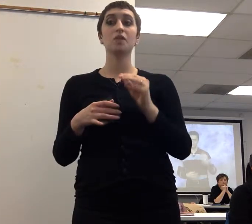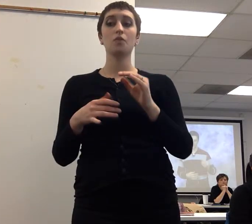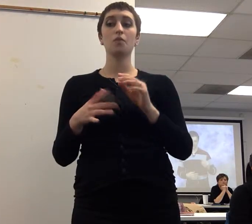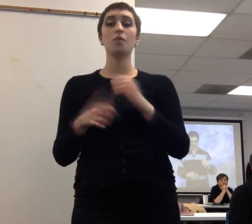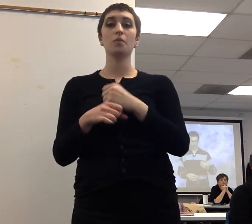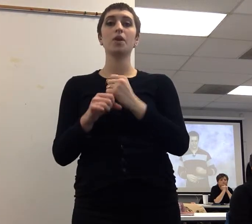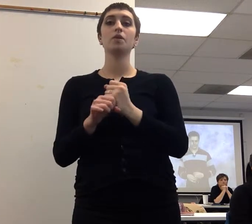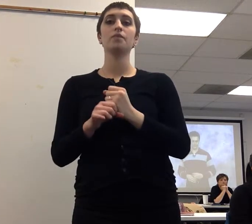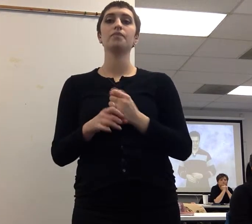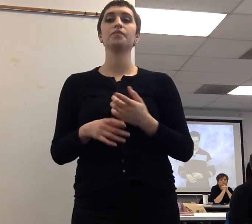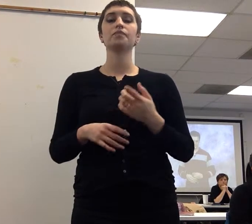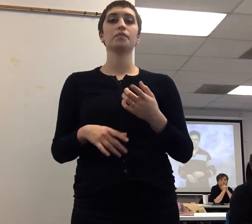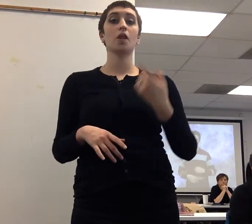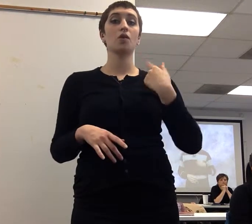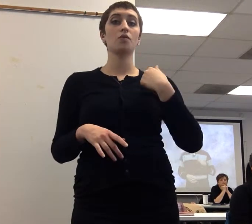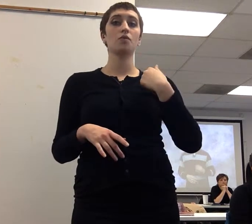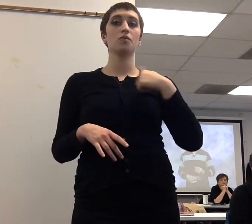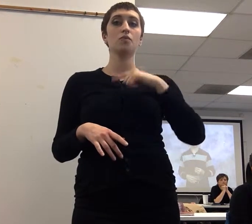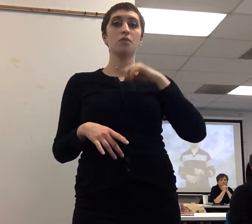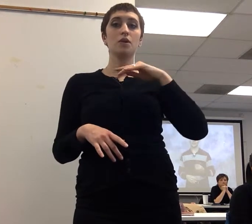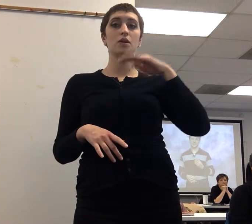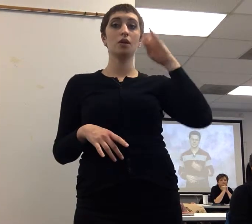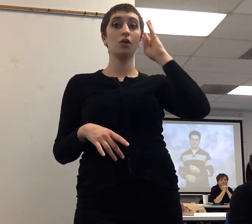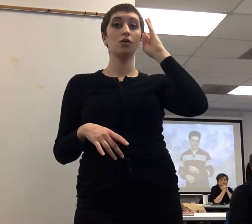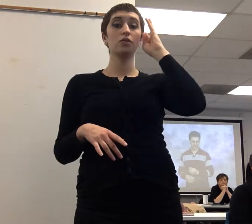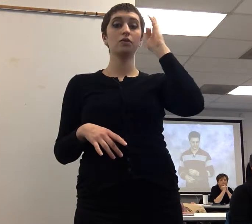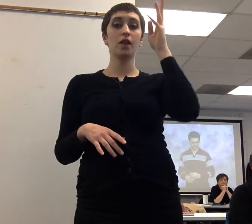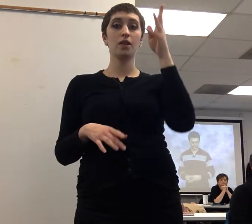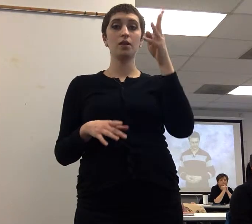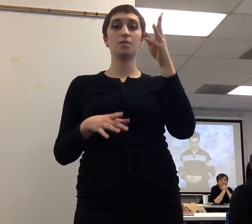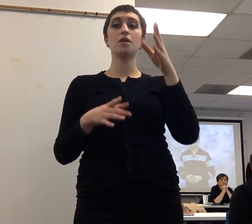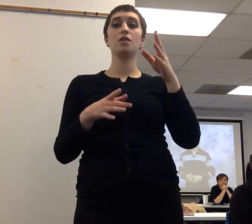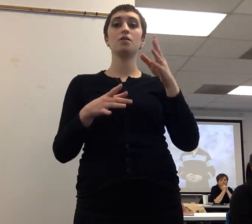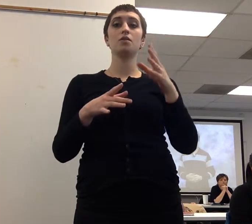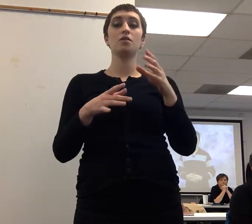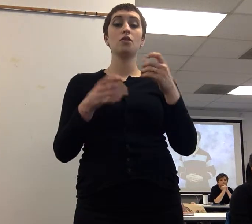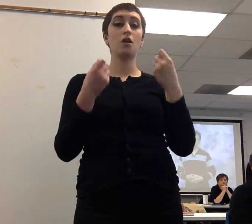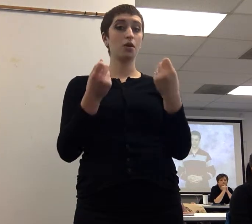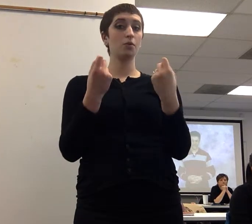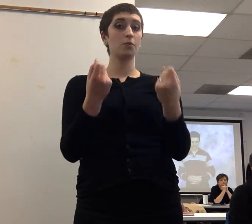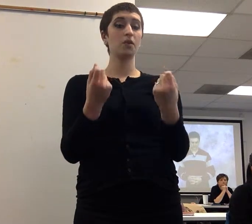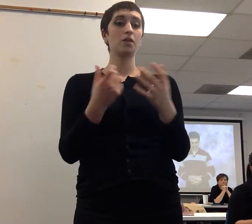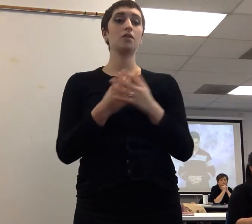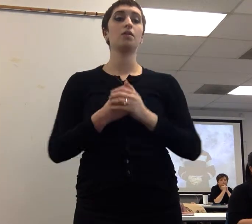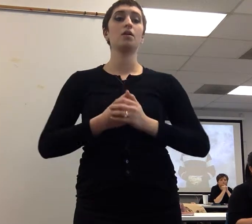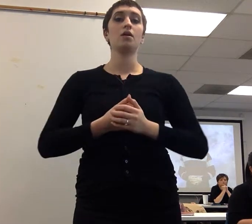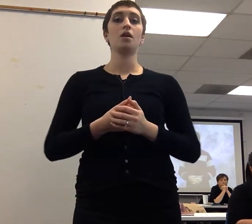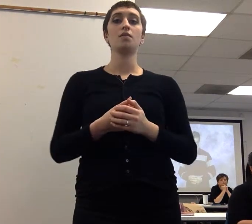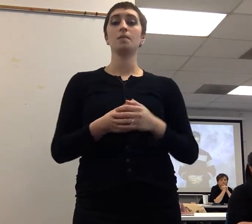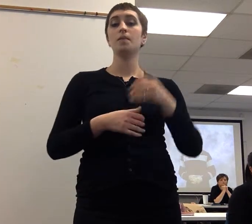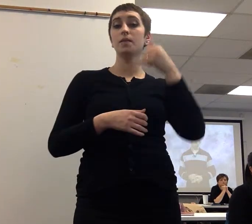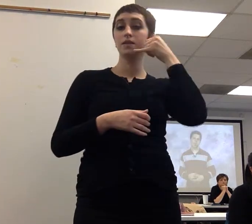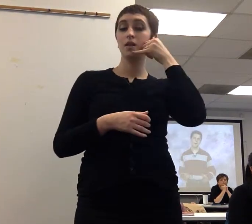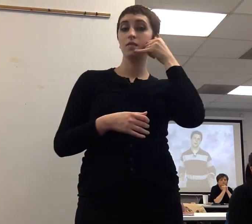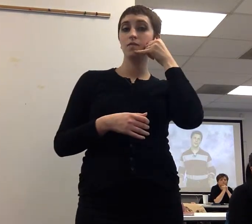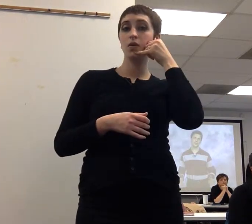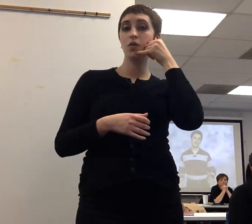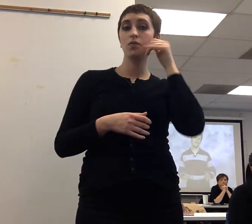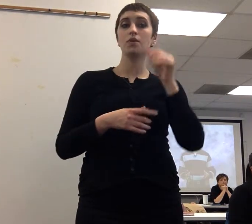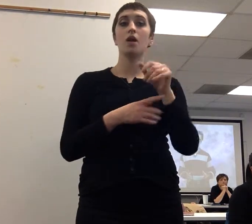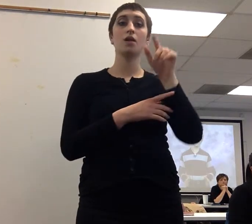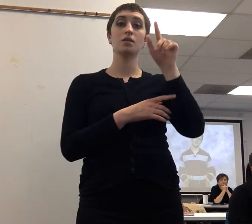We developed the automobile, telephone and telegraph, the electric light bulb,